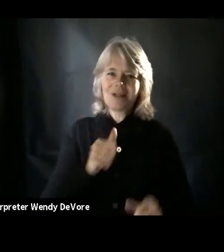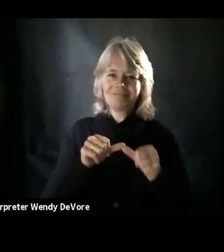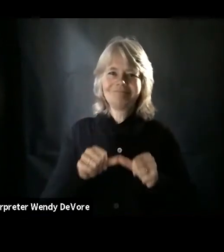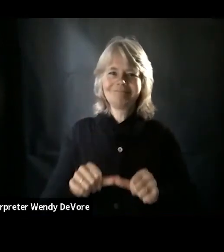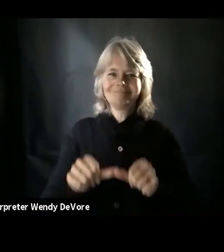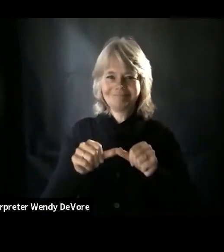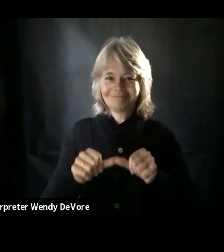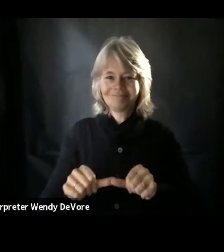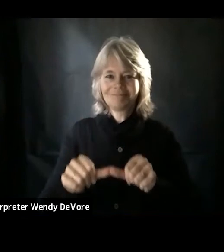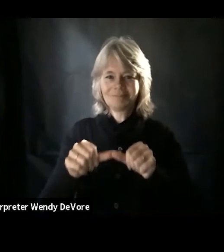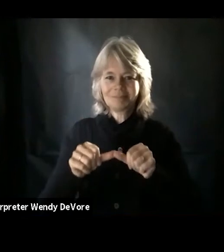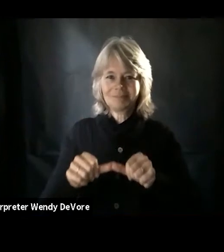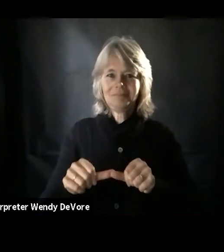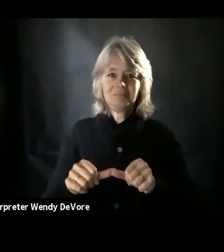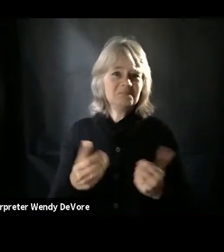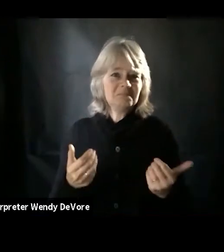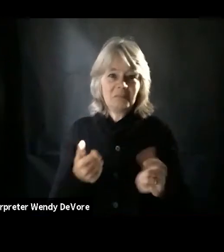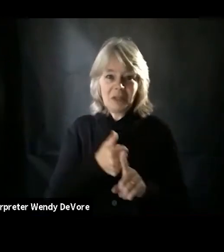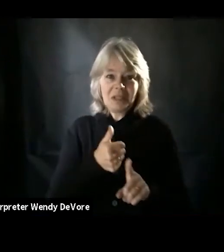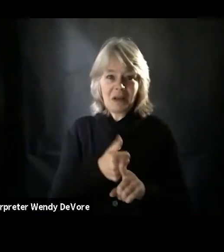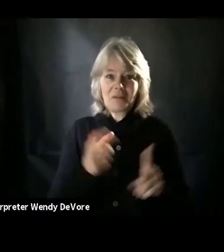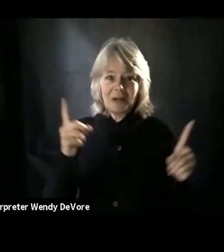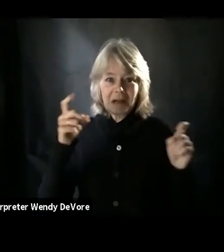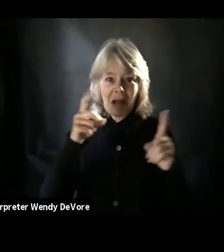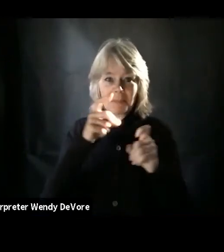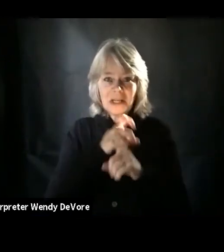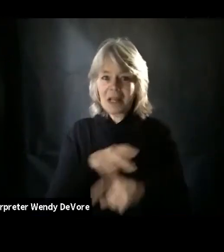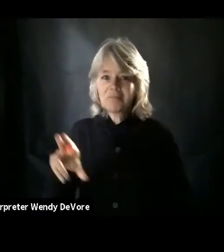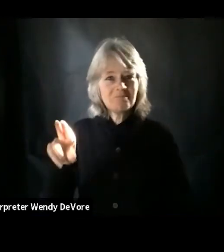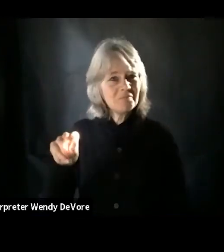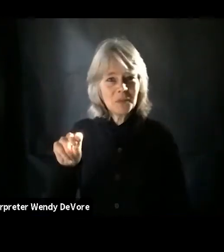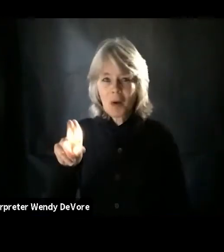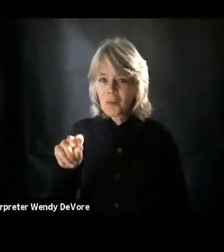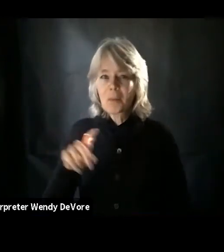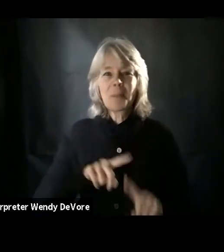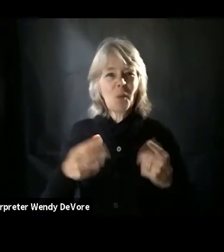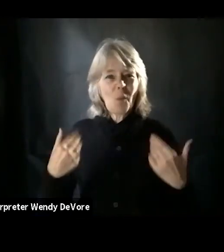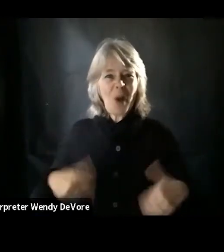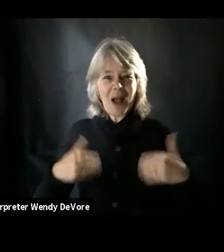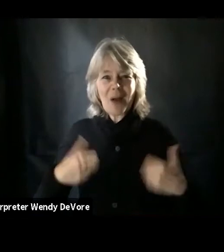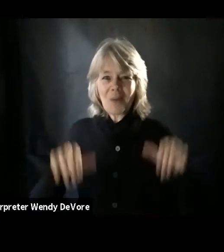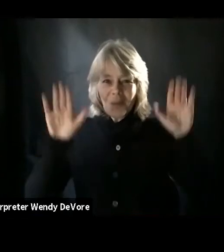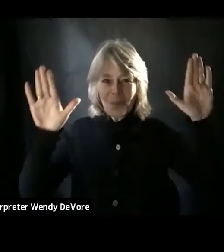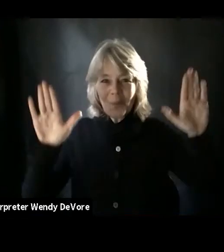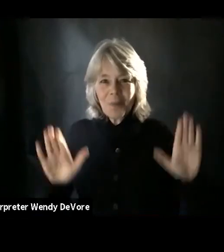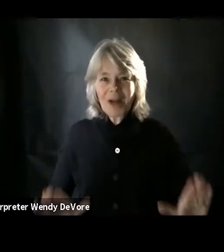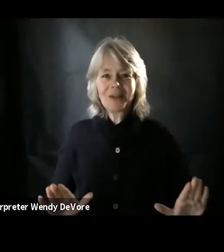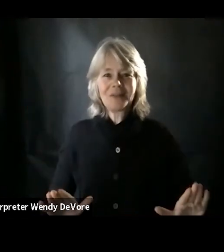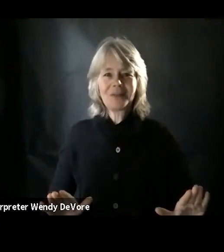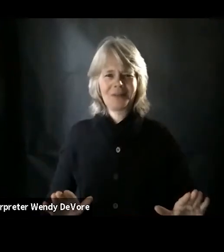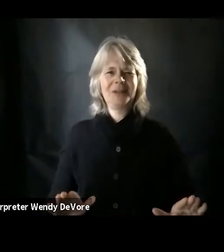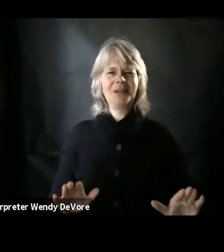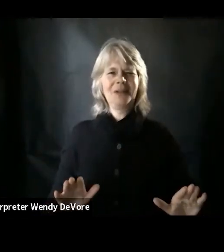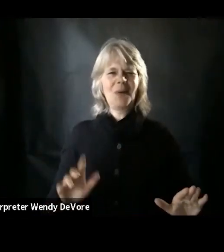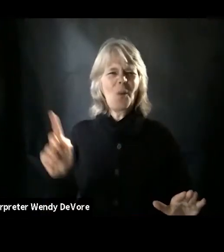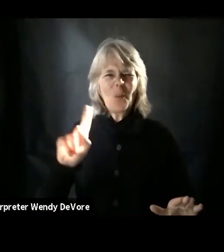It wasn't complicated, but still miraculous, because where does a bird find